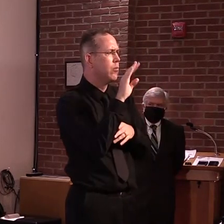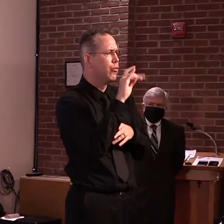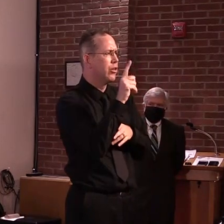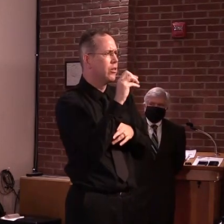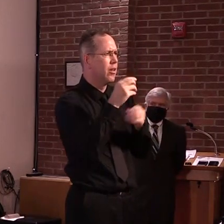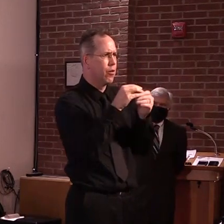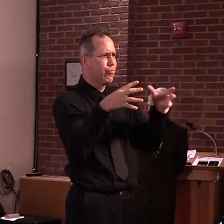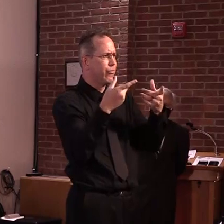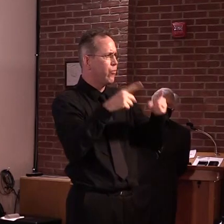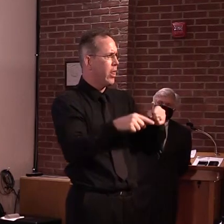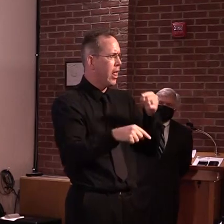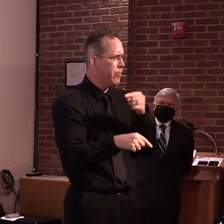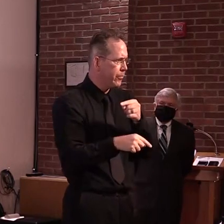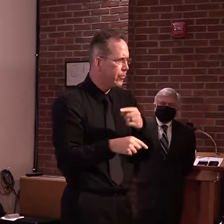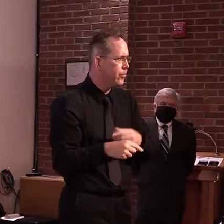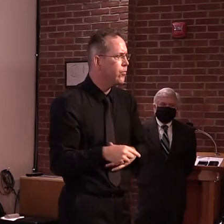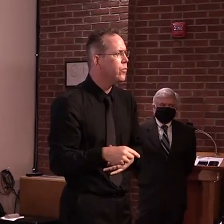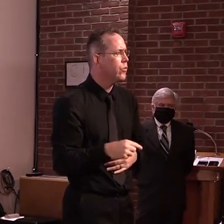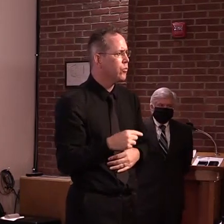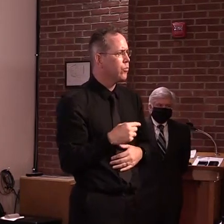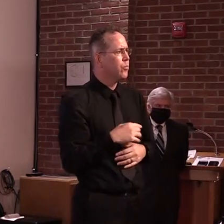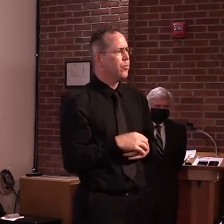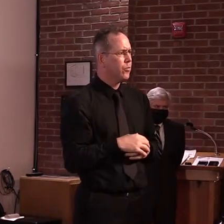today's presentation on our department's website,